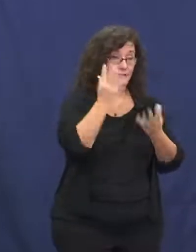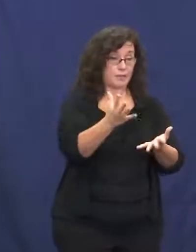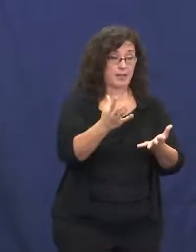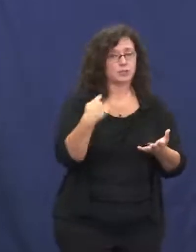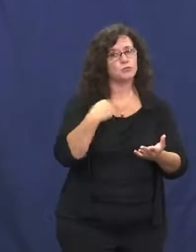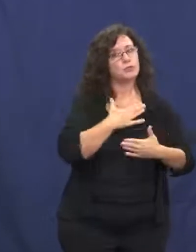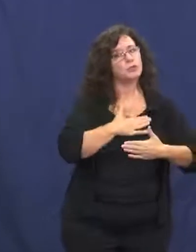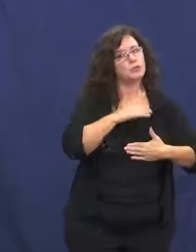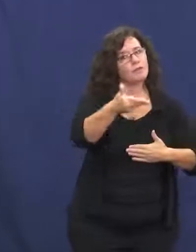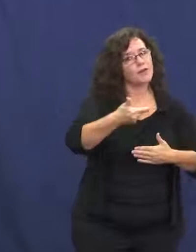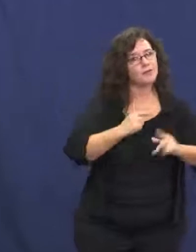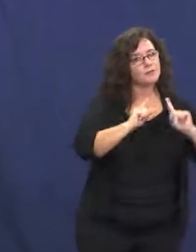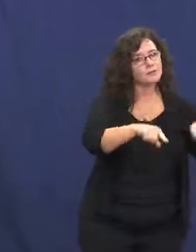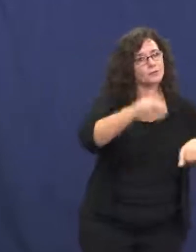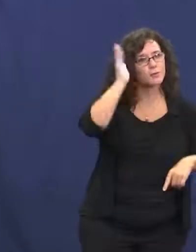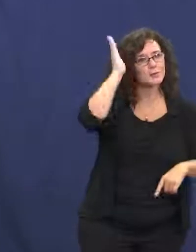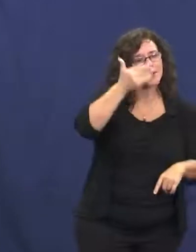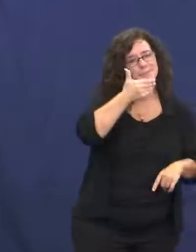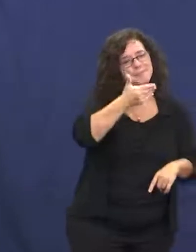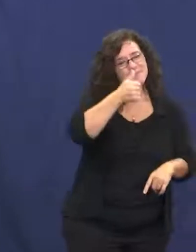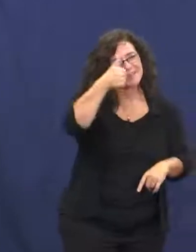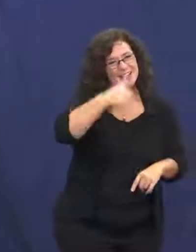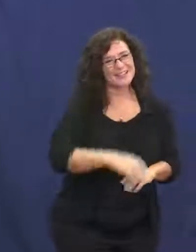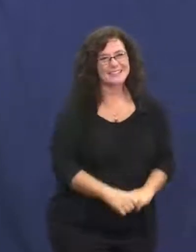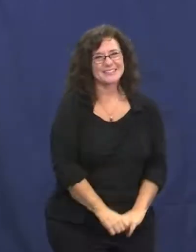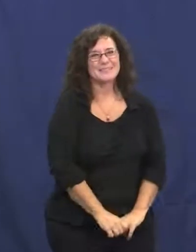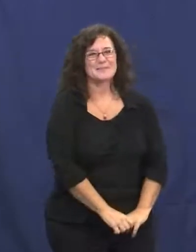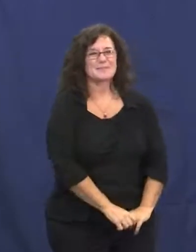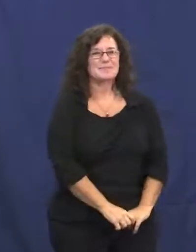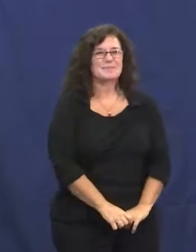you very much, and have a good day.